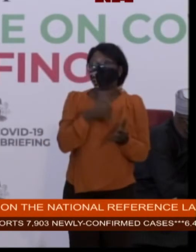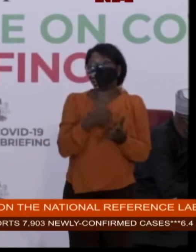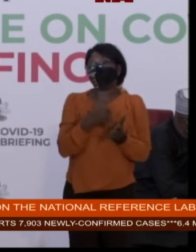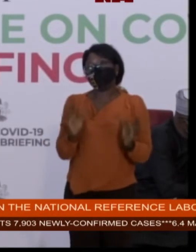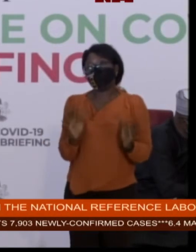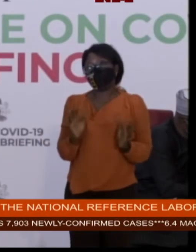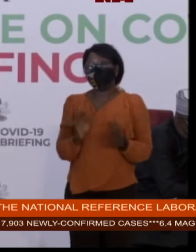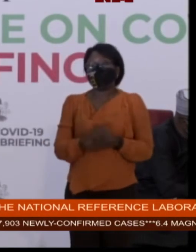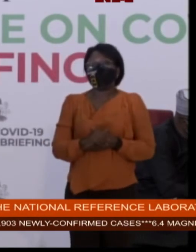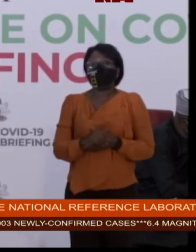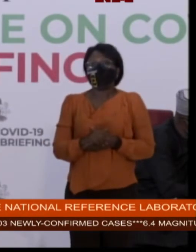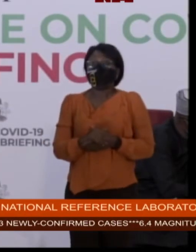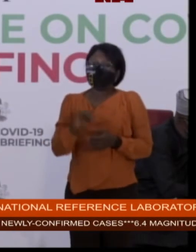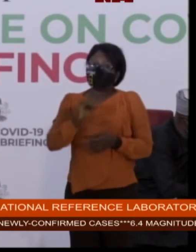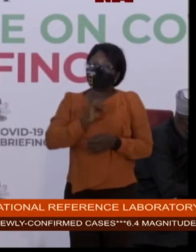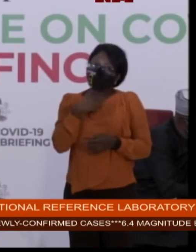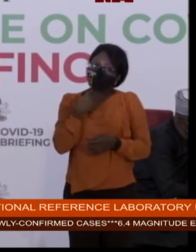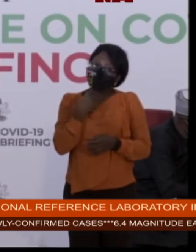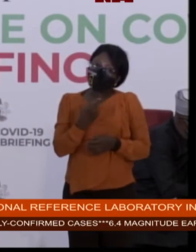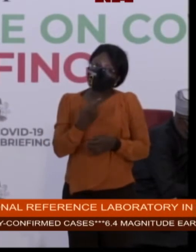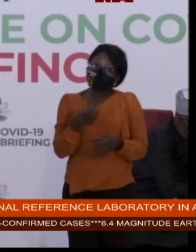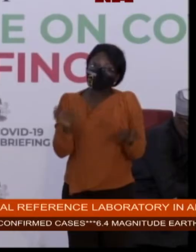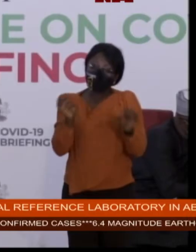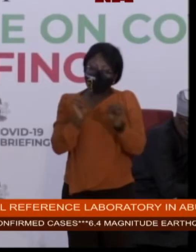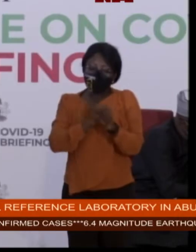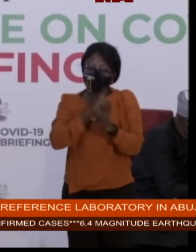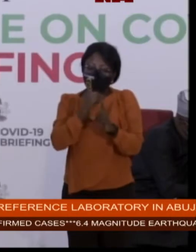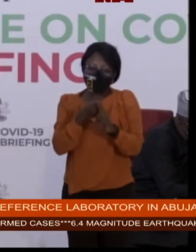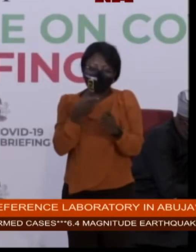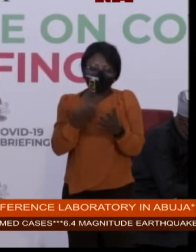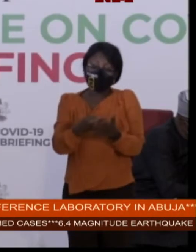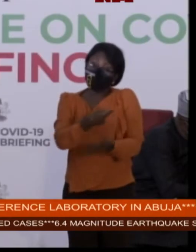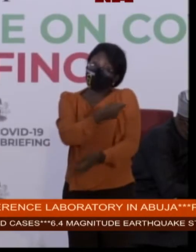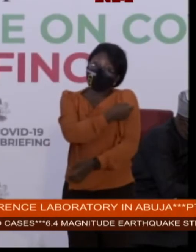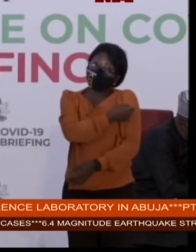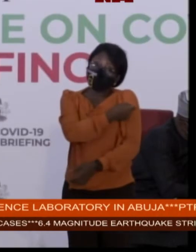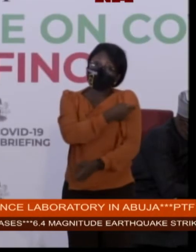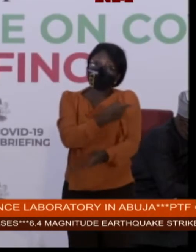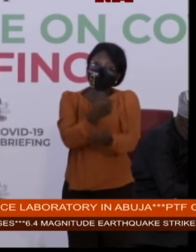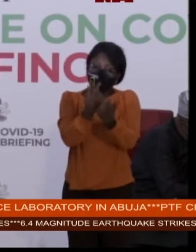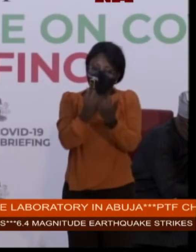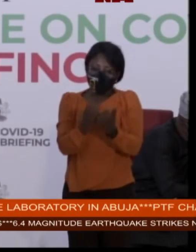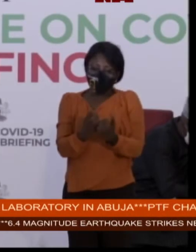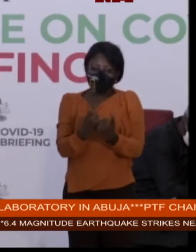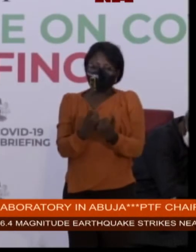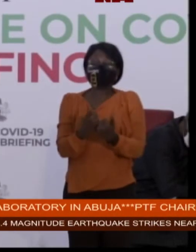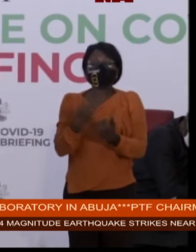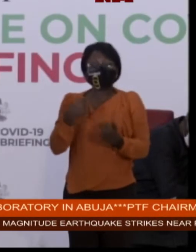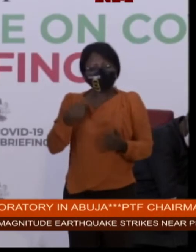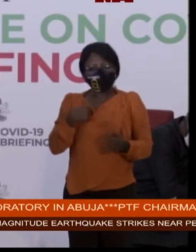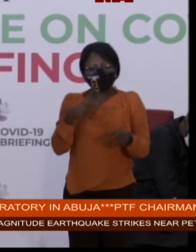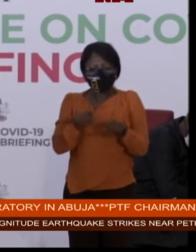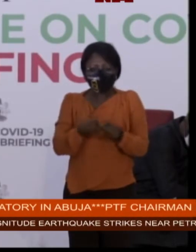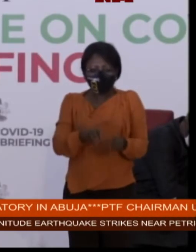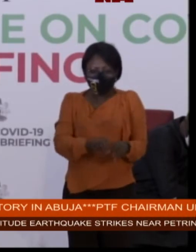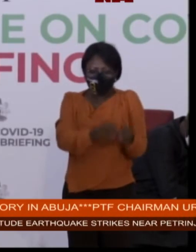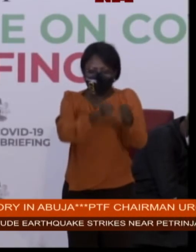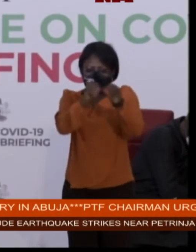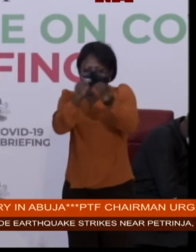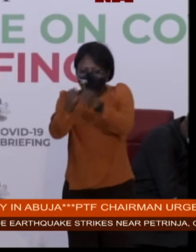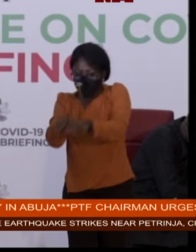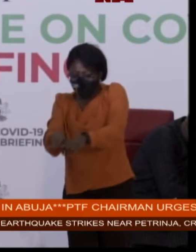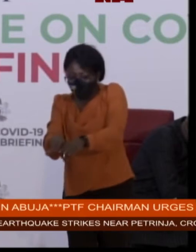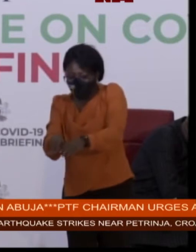available. So I'm saying that even when these vaccines are available, they still have to be subjected to our